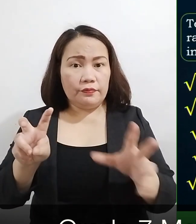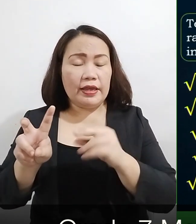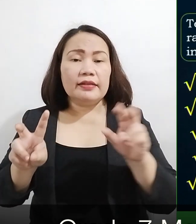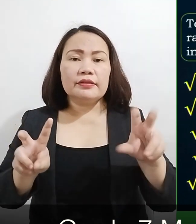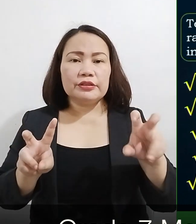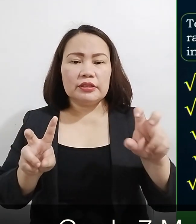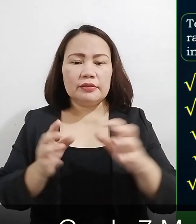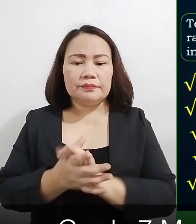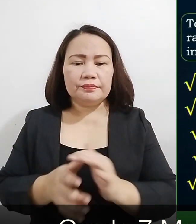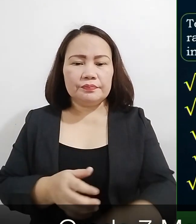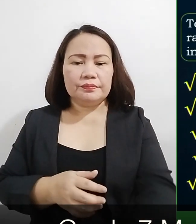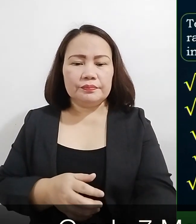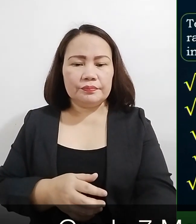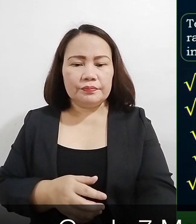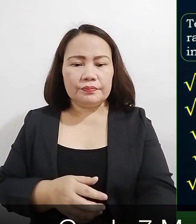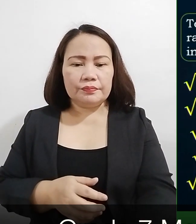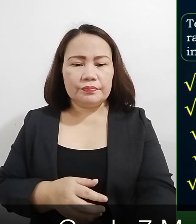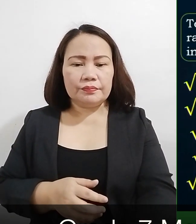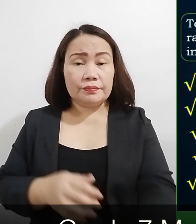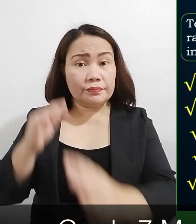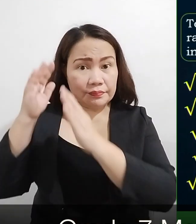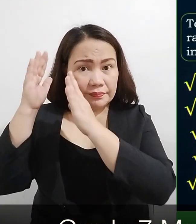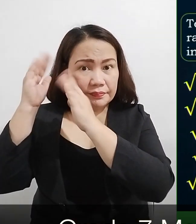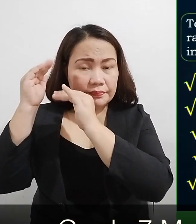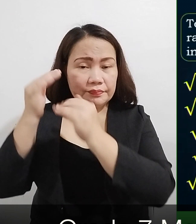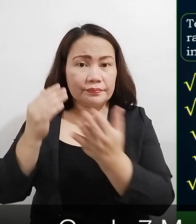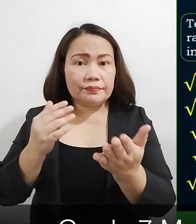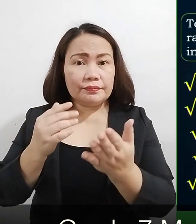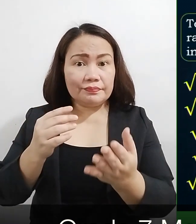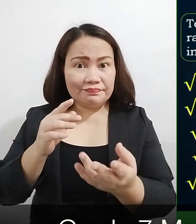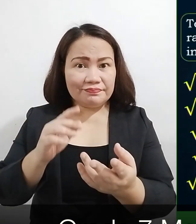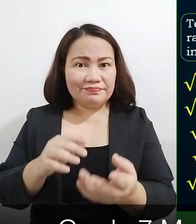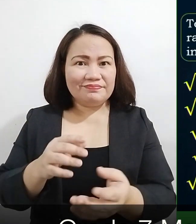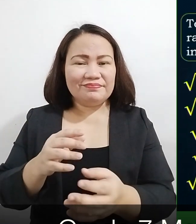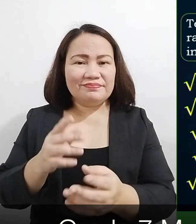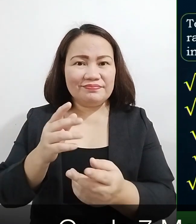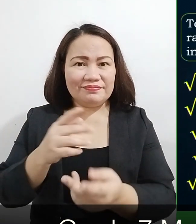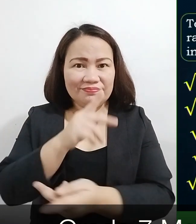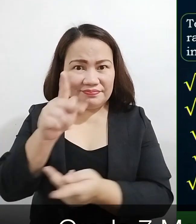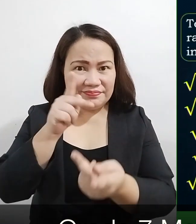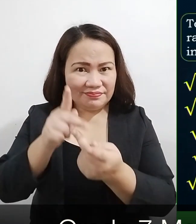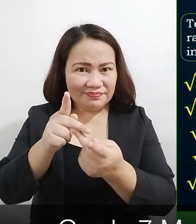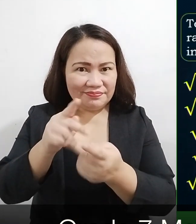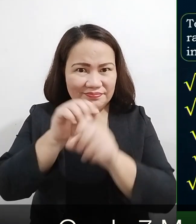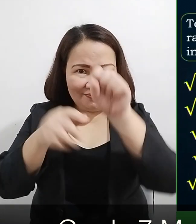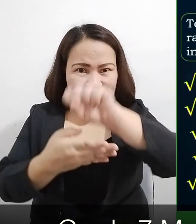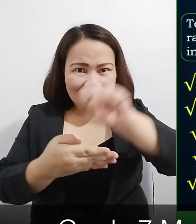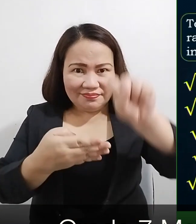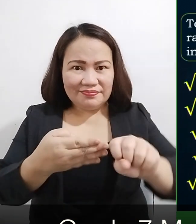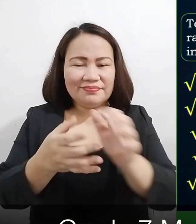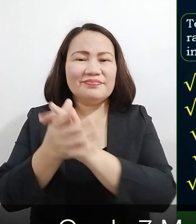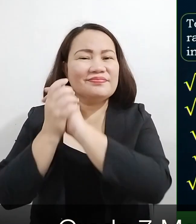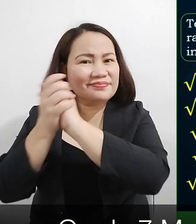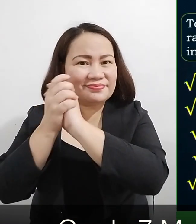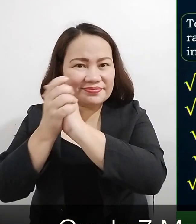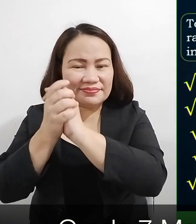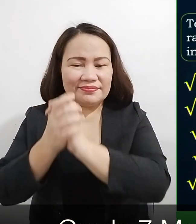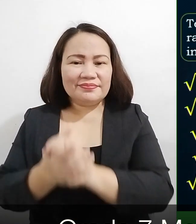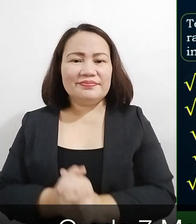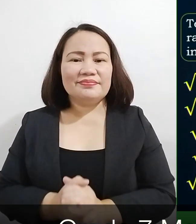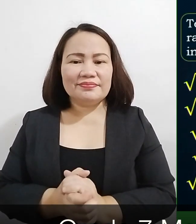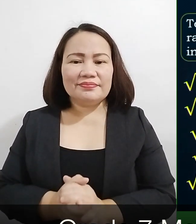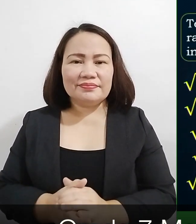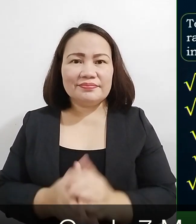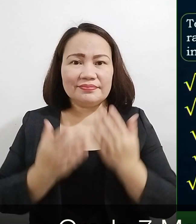169. So, 12 and 13. Okay, so I hope you got perfect. Congratulations!